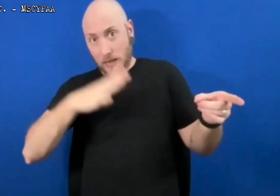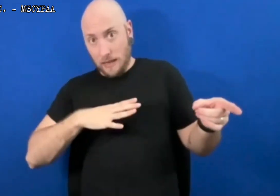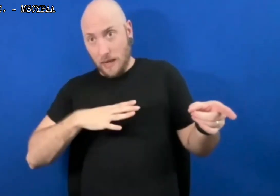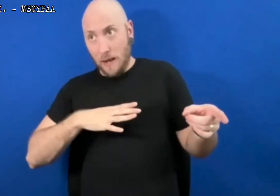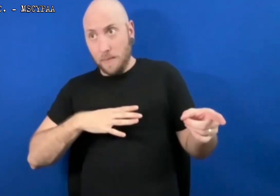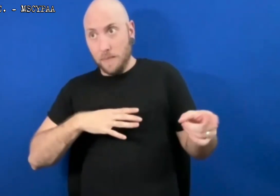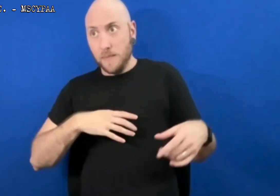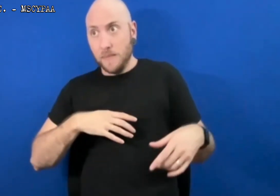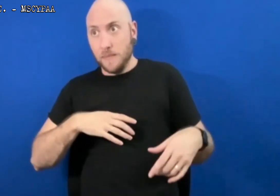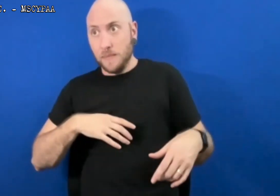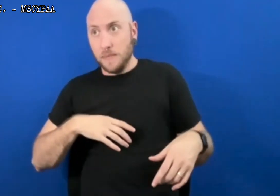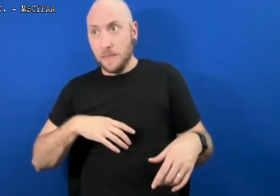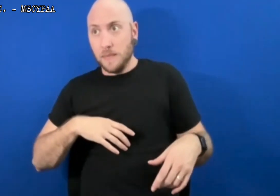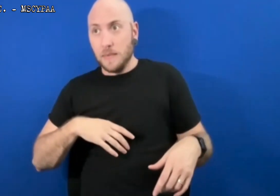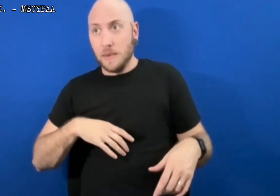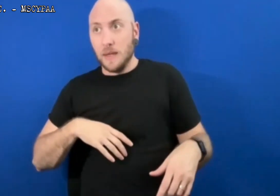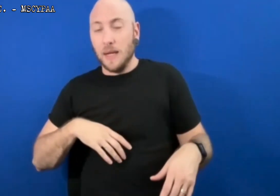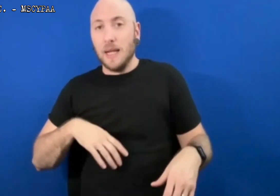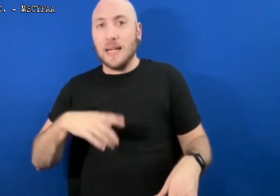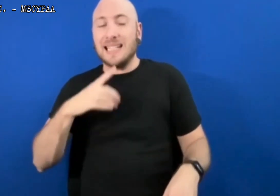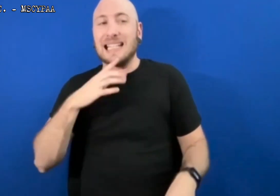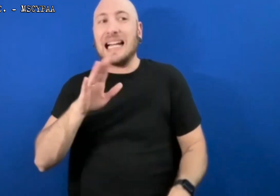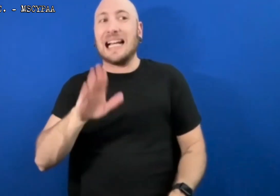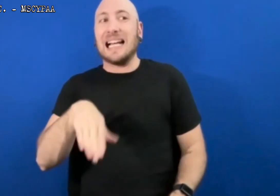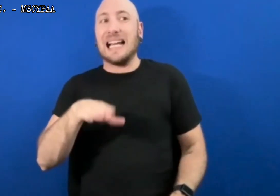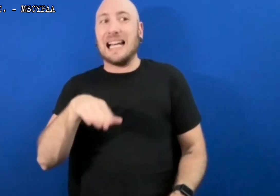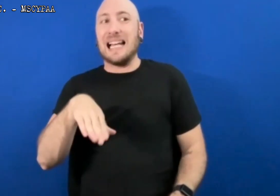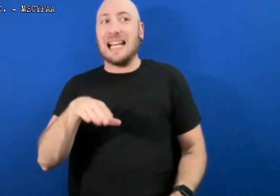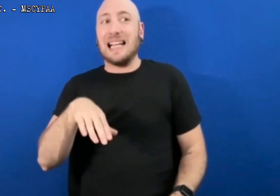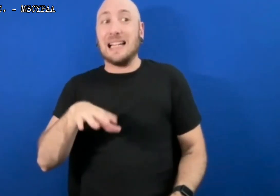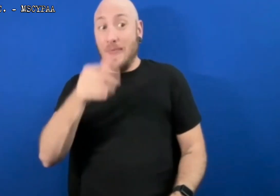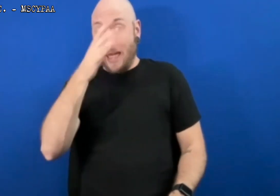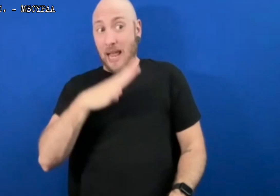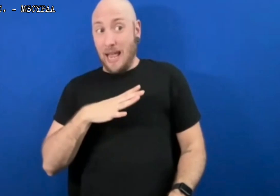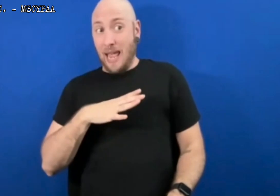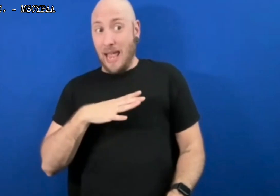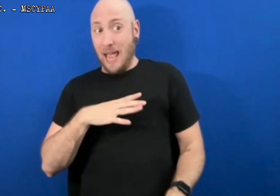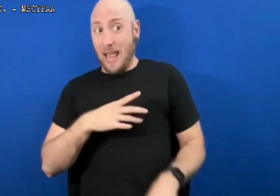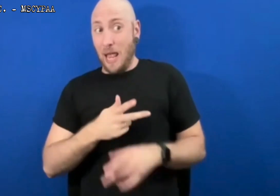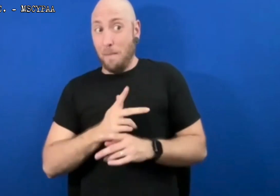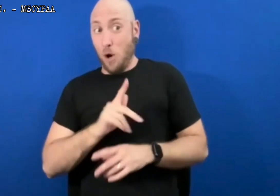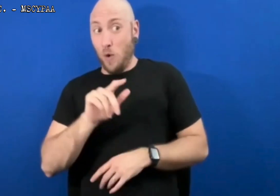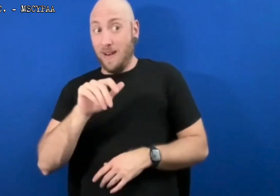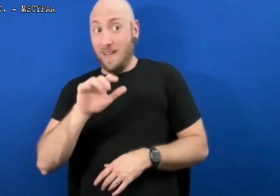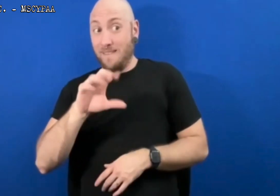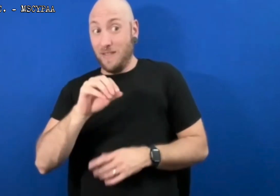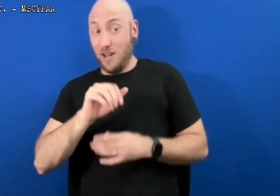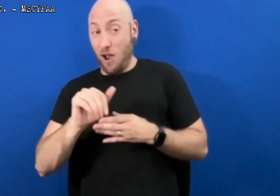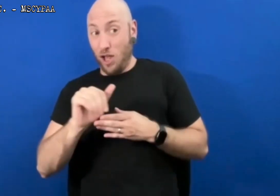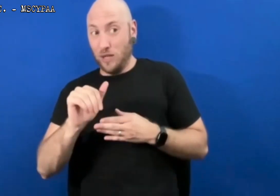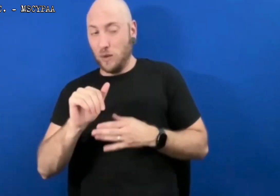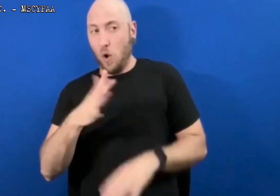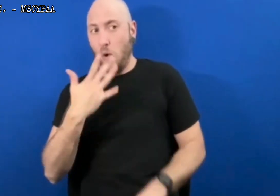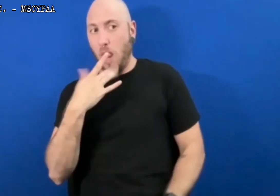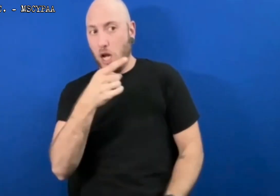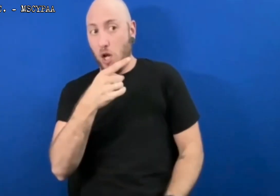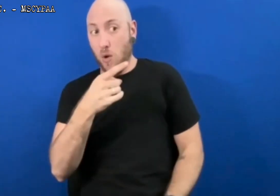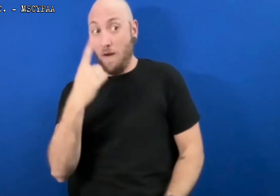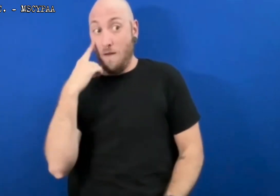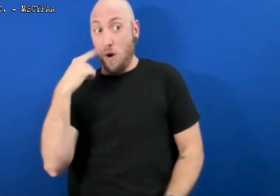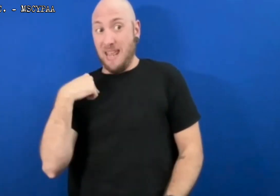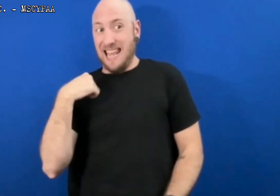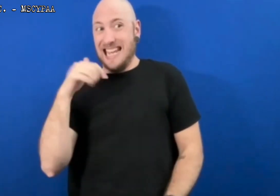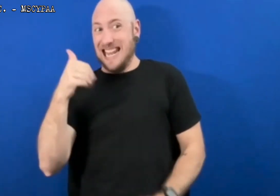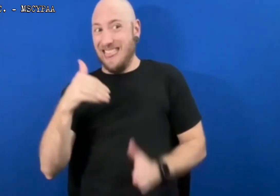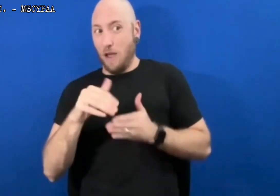thank God he ghosted you." He was like, "He took me for $10,000." Like, he was like, "I relapsed. It was